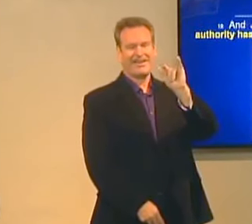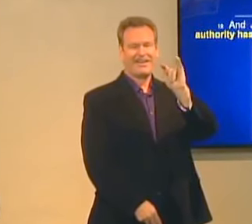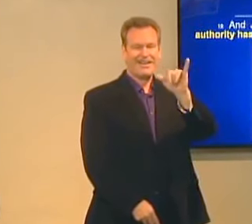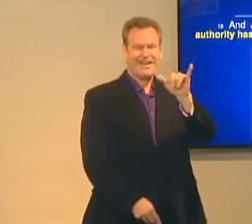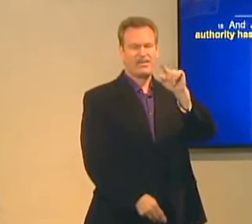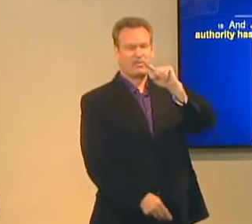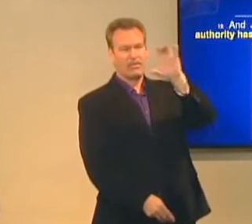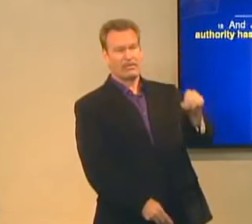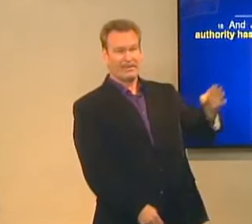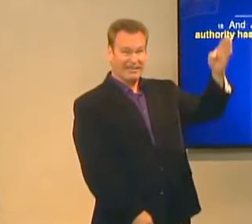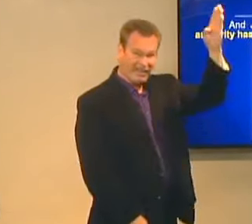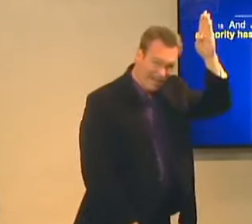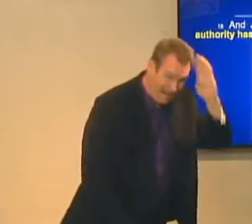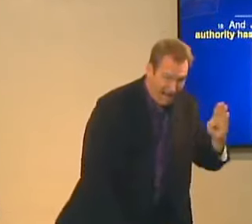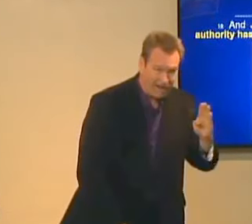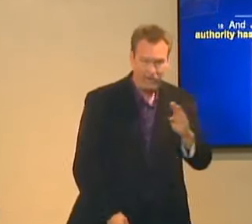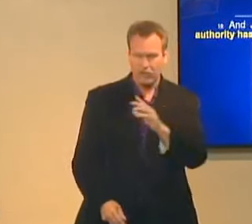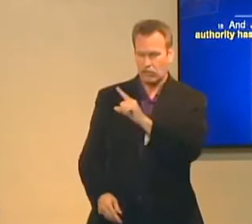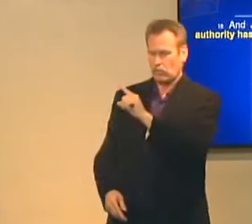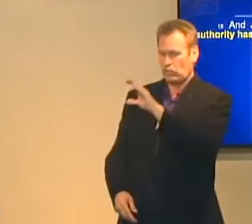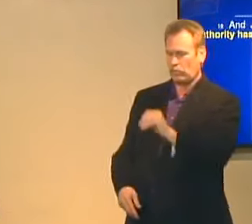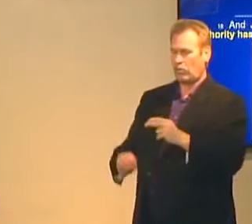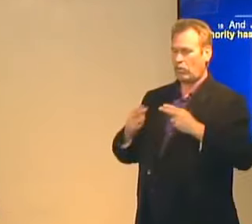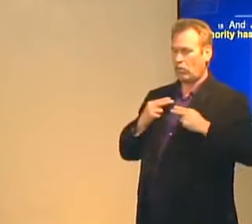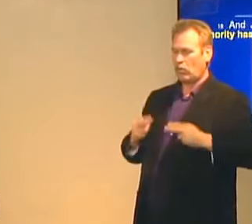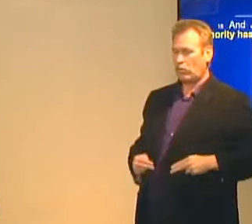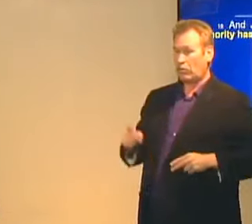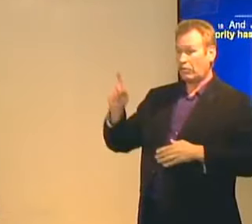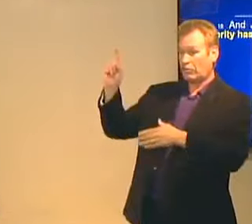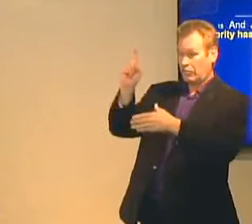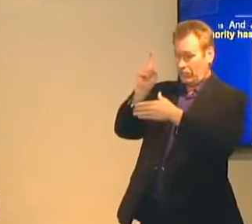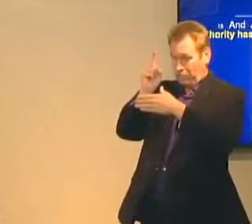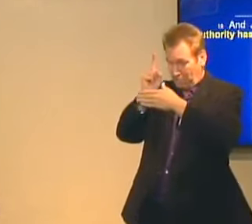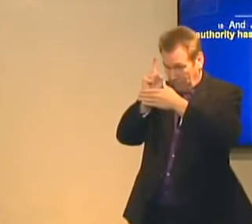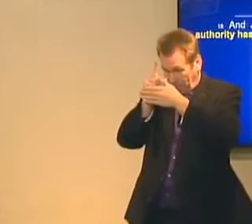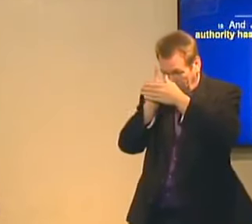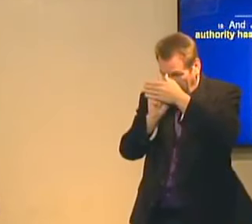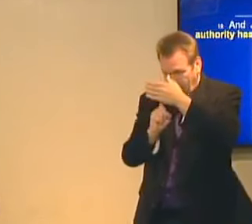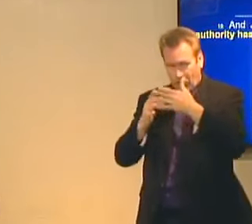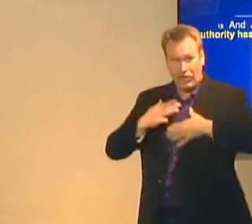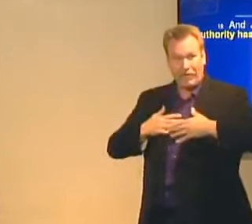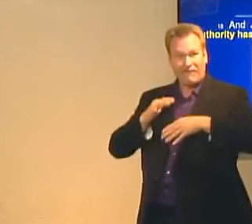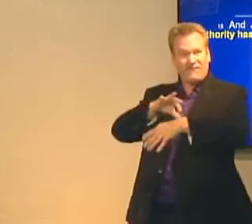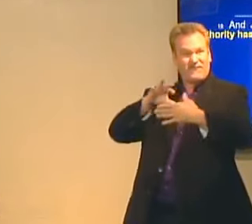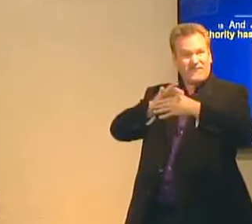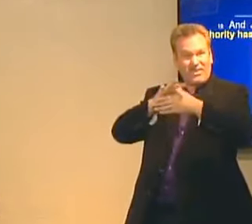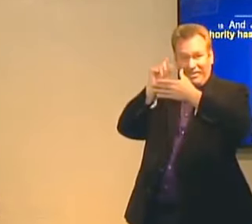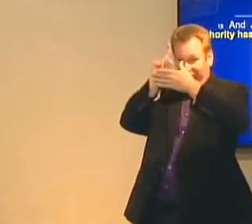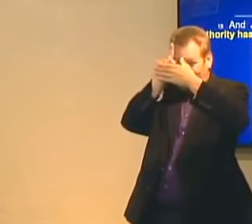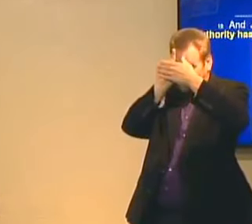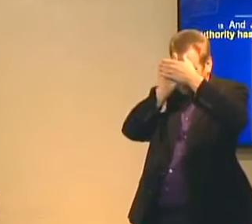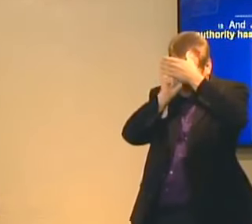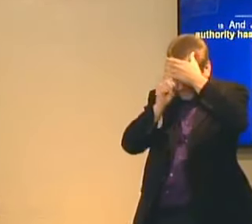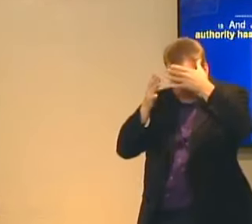One is He was deity. He was 100% God. But He was also 100% human. He was God